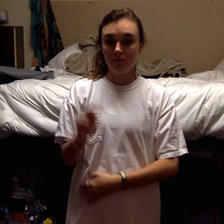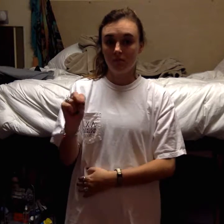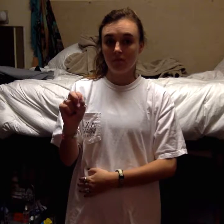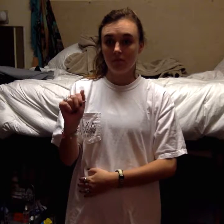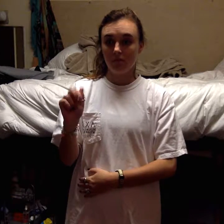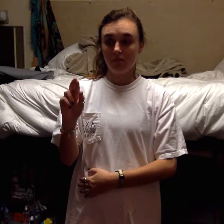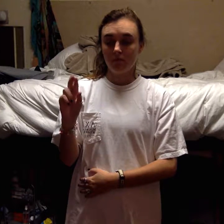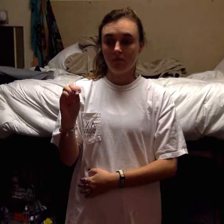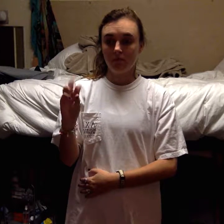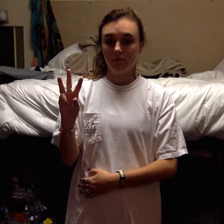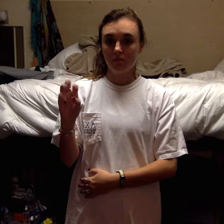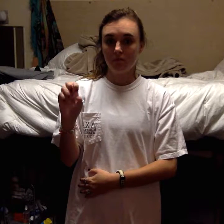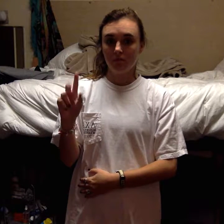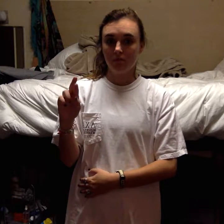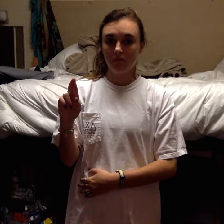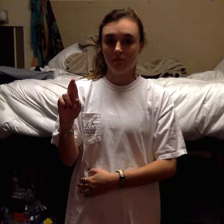and lighter in color.